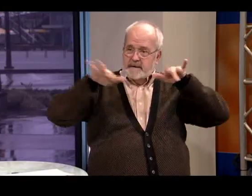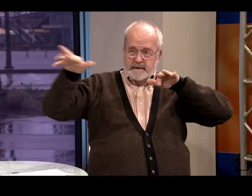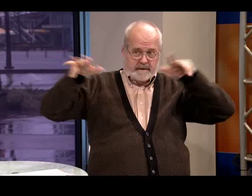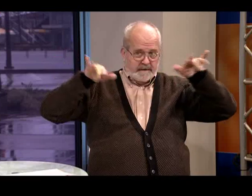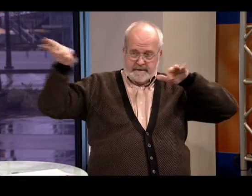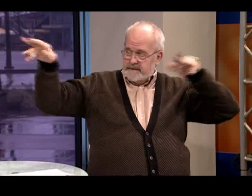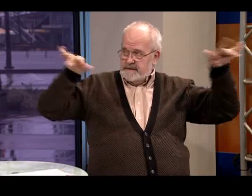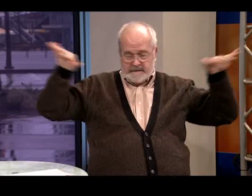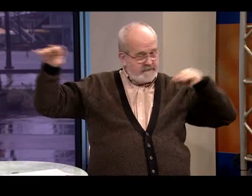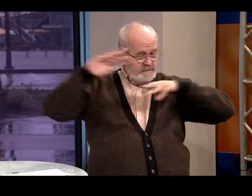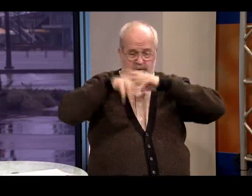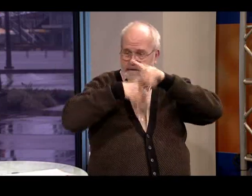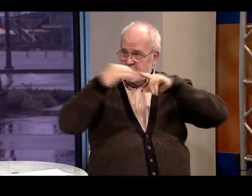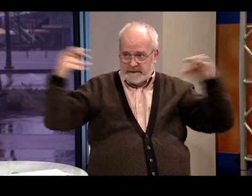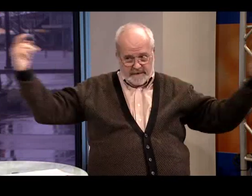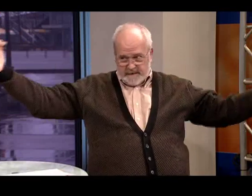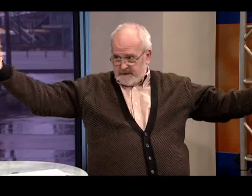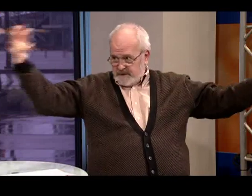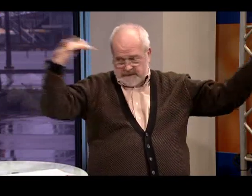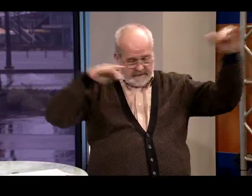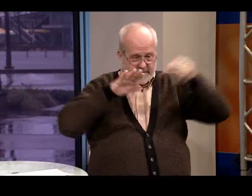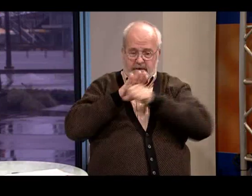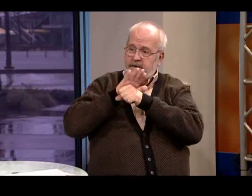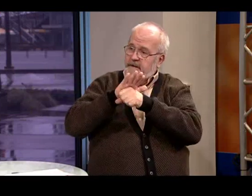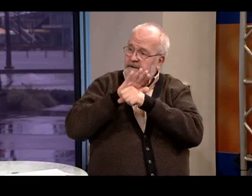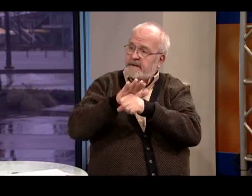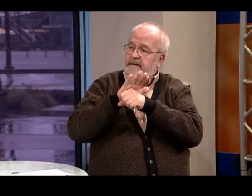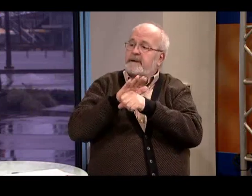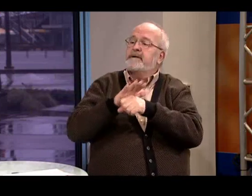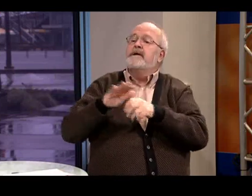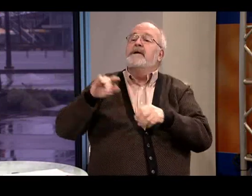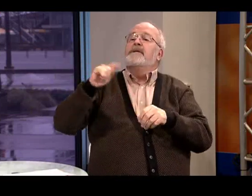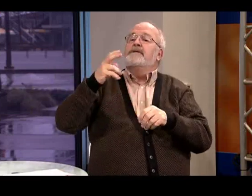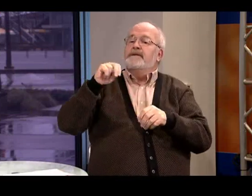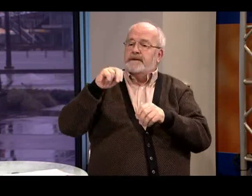work, and it had spread quite rapidly. It became an international movement.